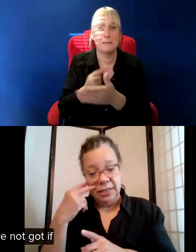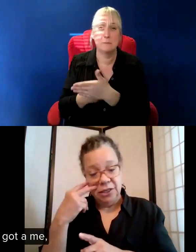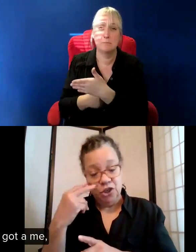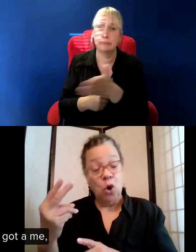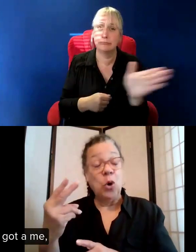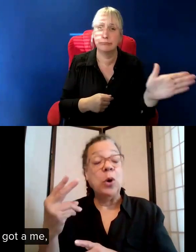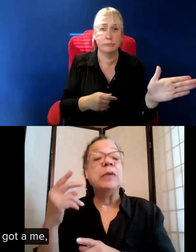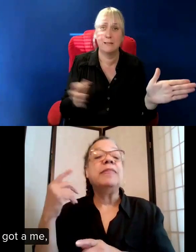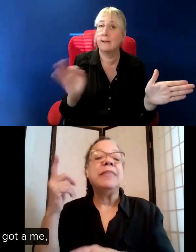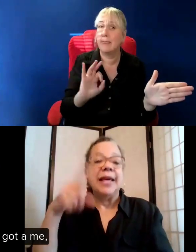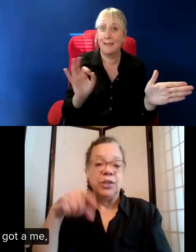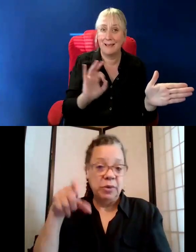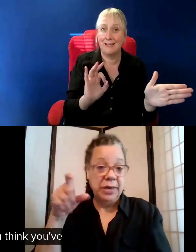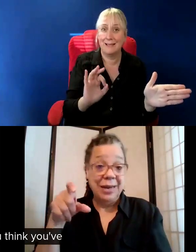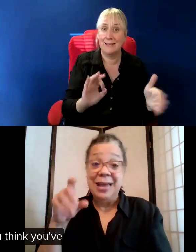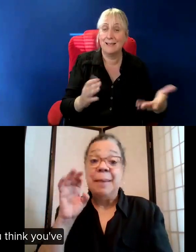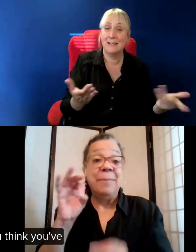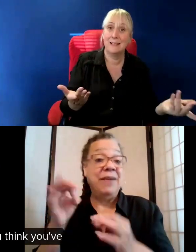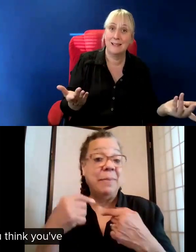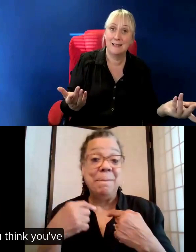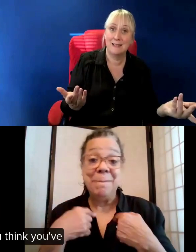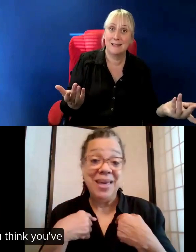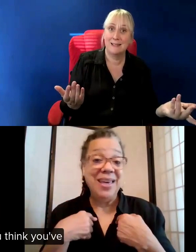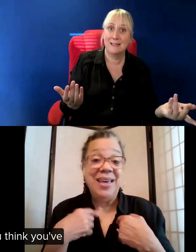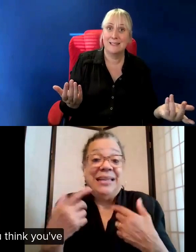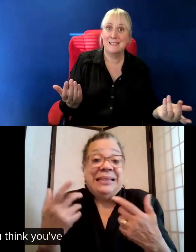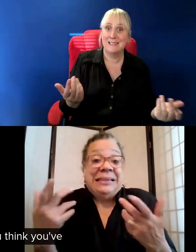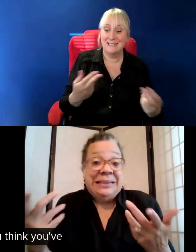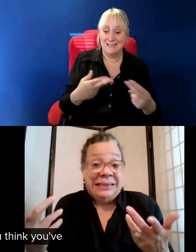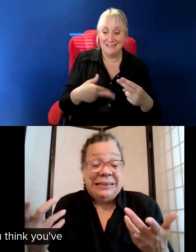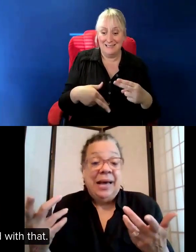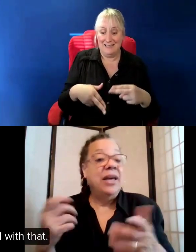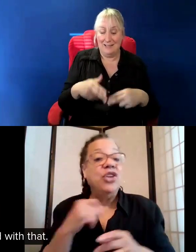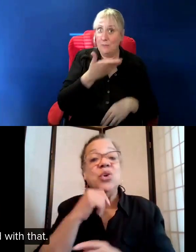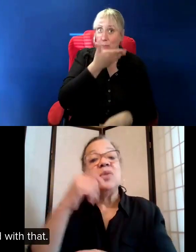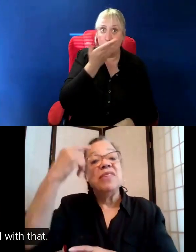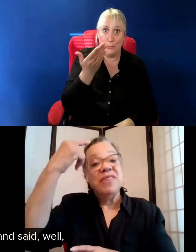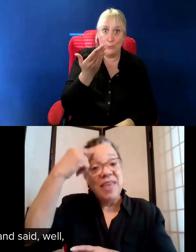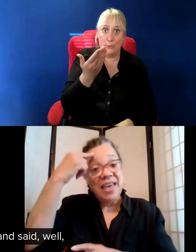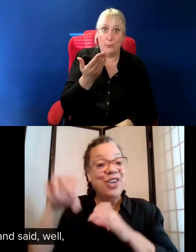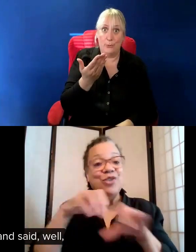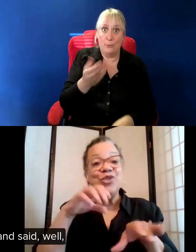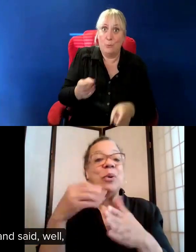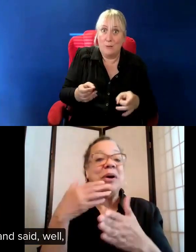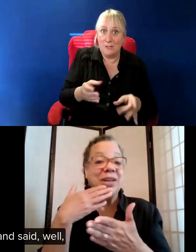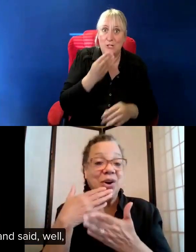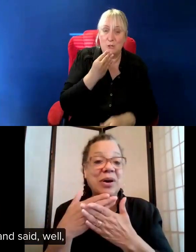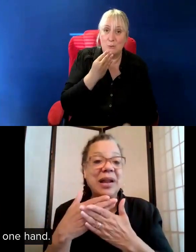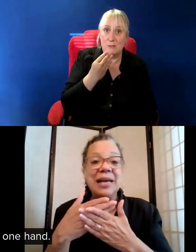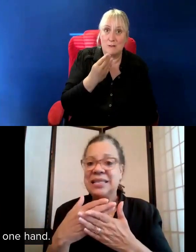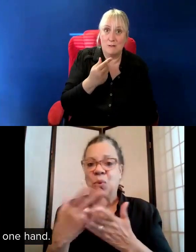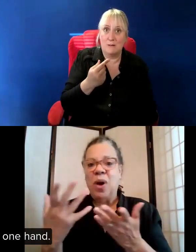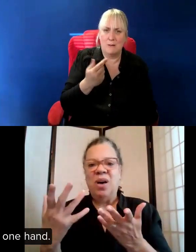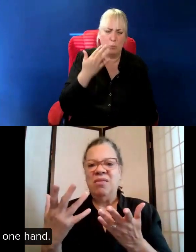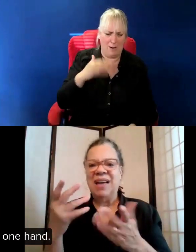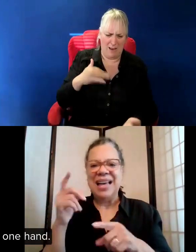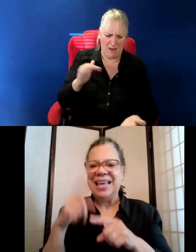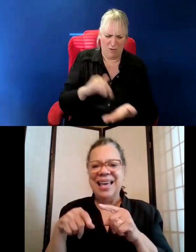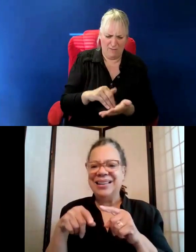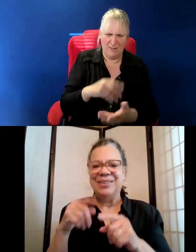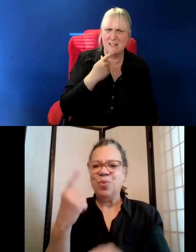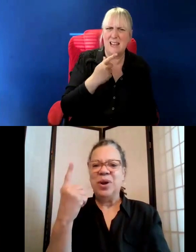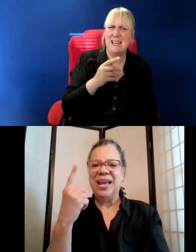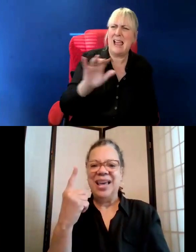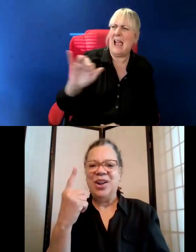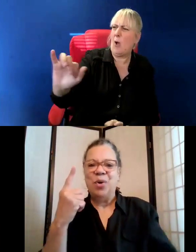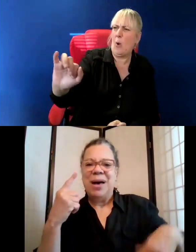got a me, I suppose, you know, you think you've done good with that. I came along and said, well, no, I've got one hand